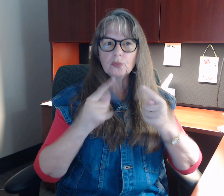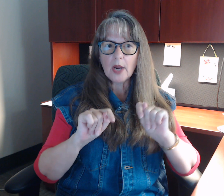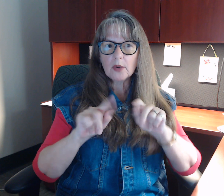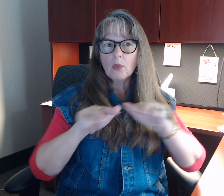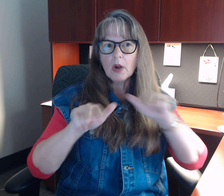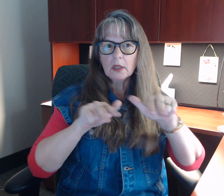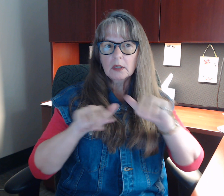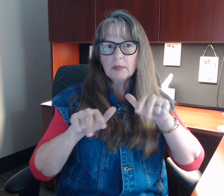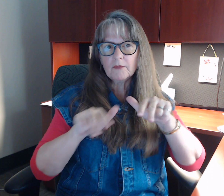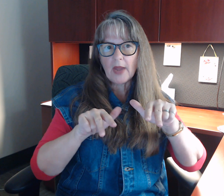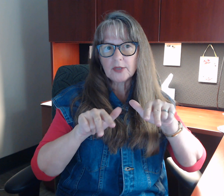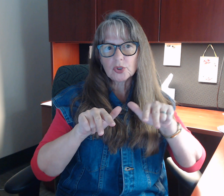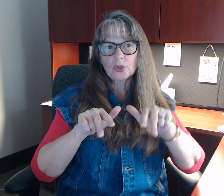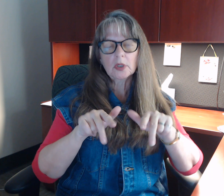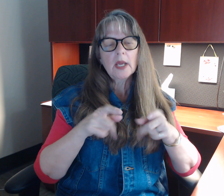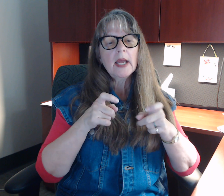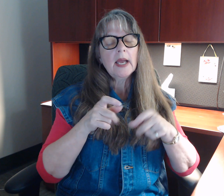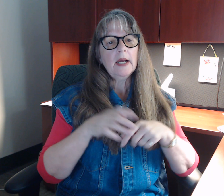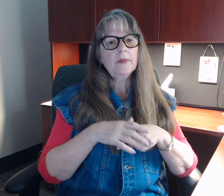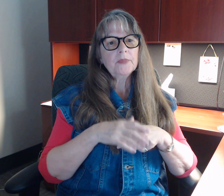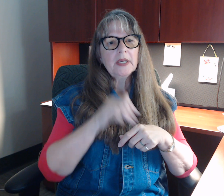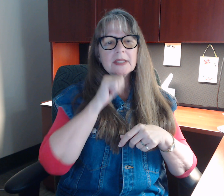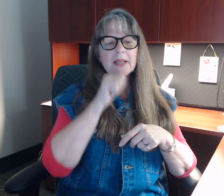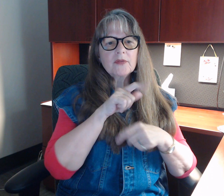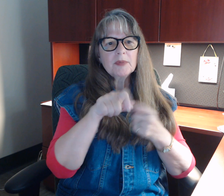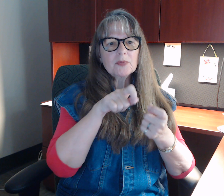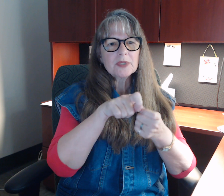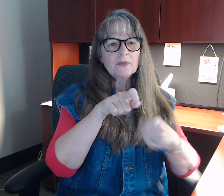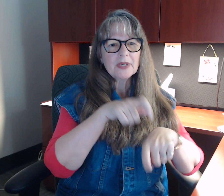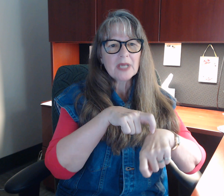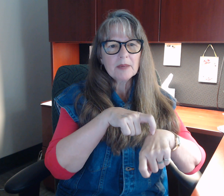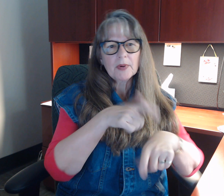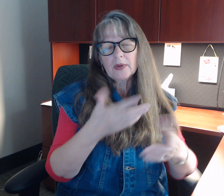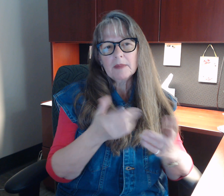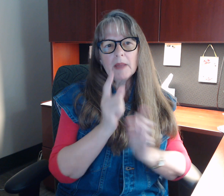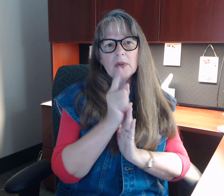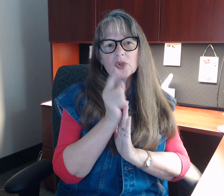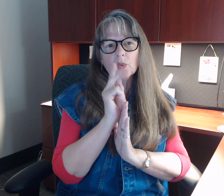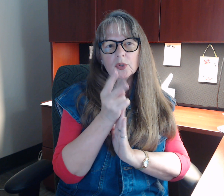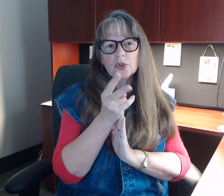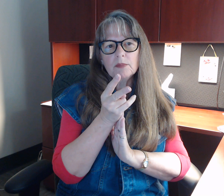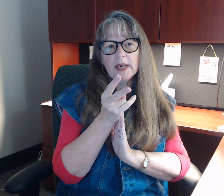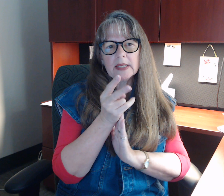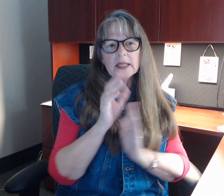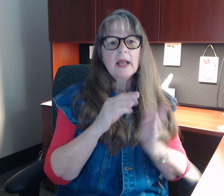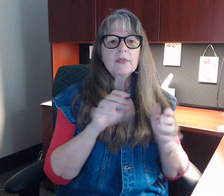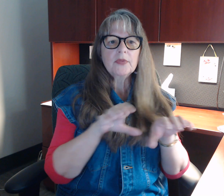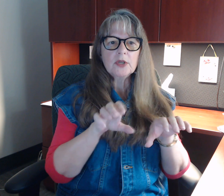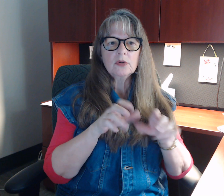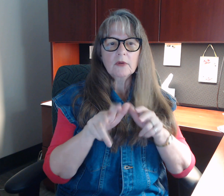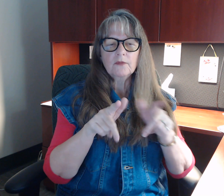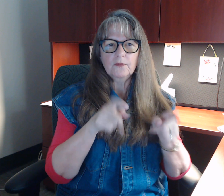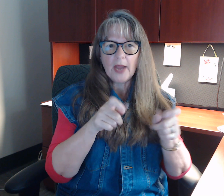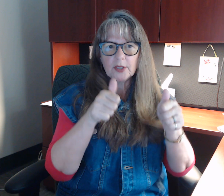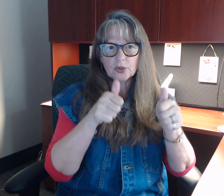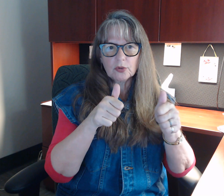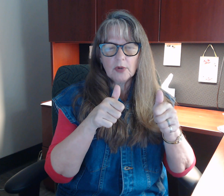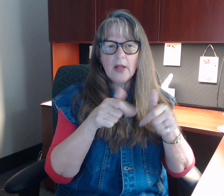to walk a little bit faster, and it doesn't have to be a specific time period, and maybe just 1 or 2 minutes that they do the faster and then they